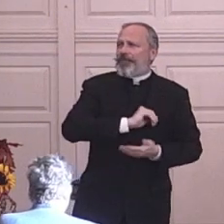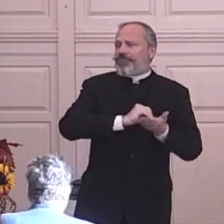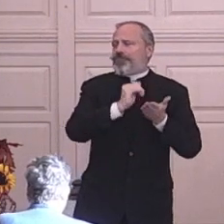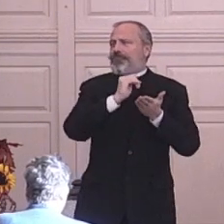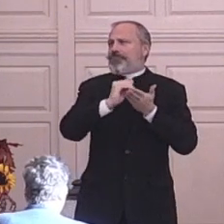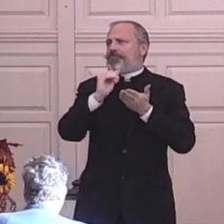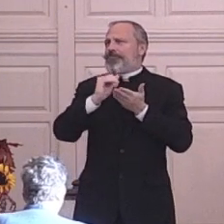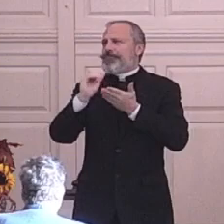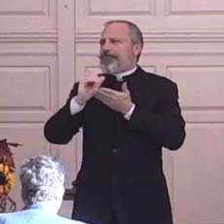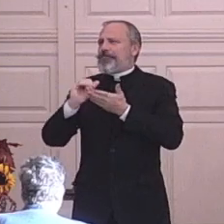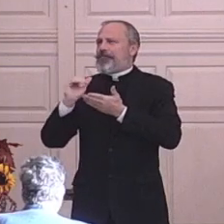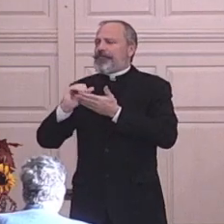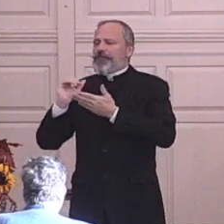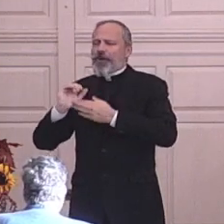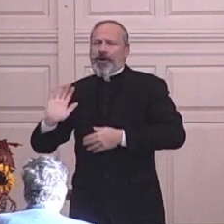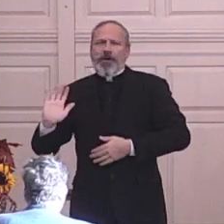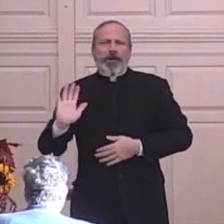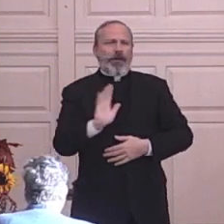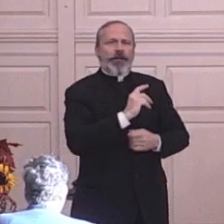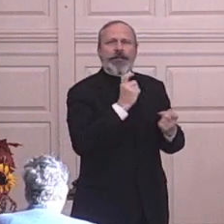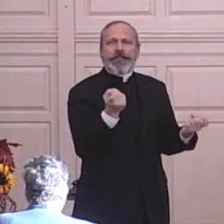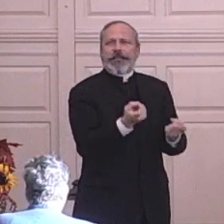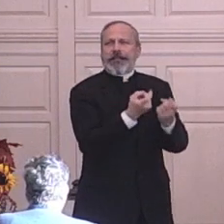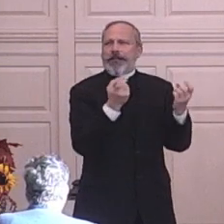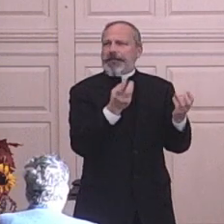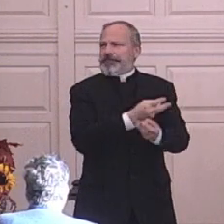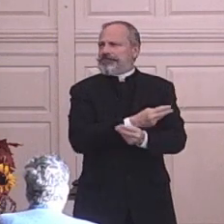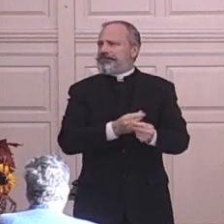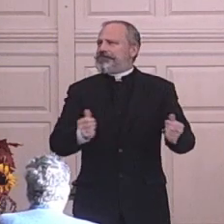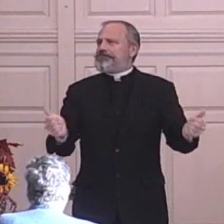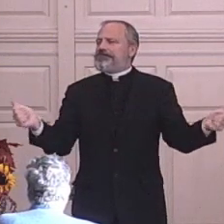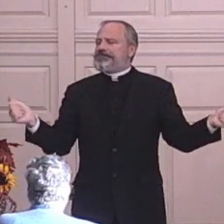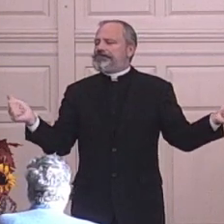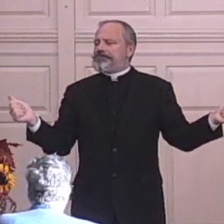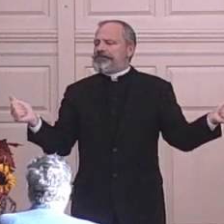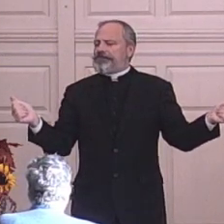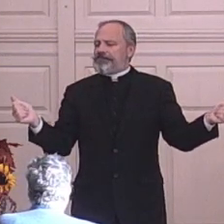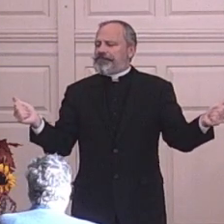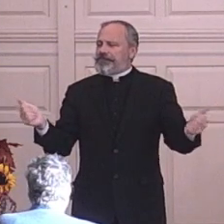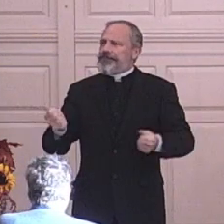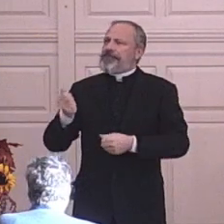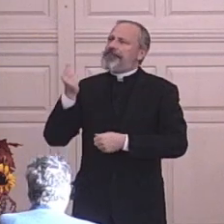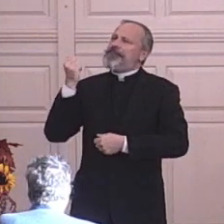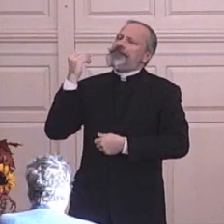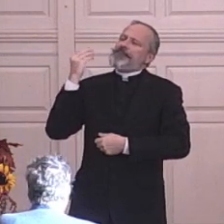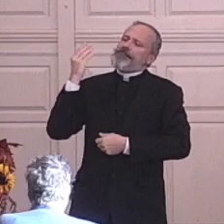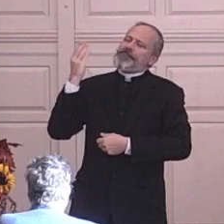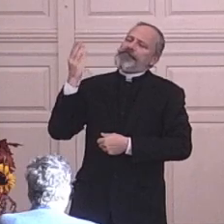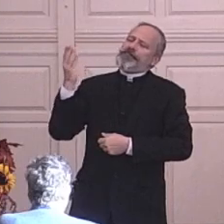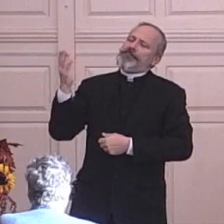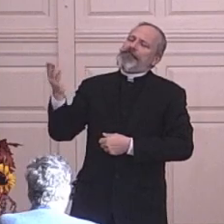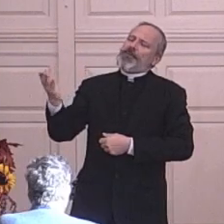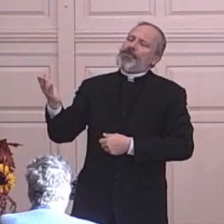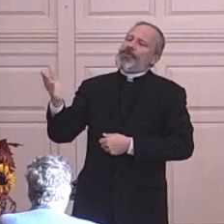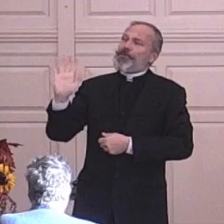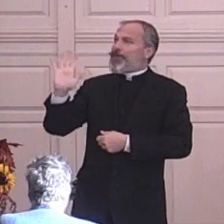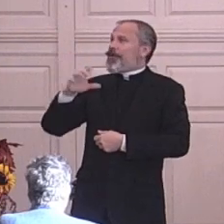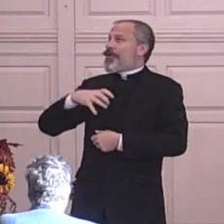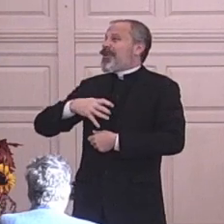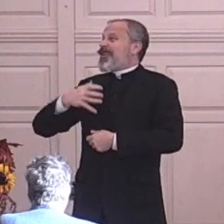and covered all their sins. You averted all